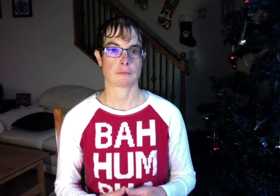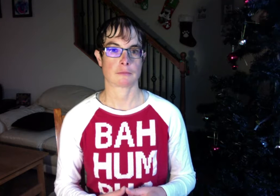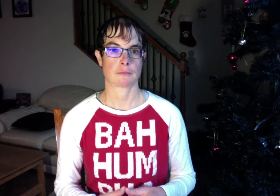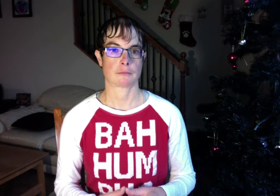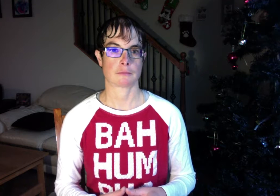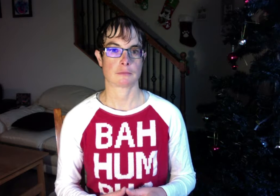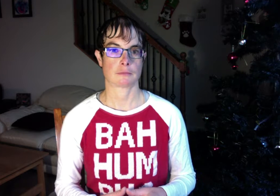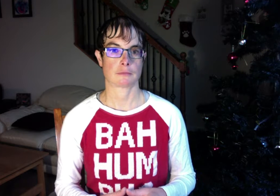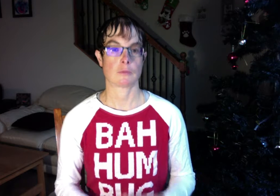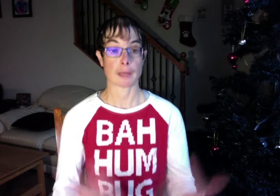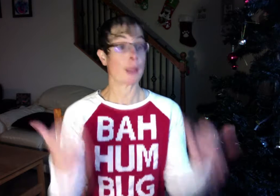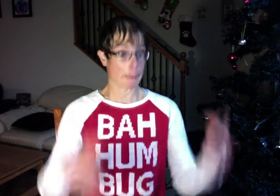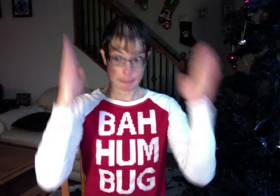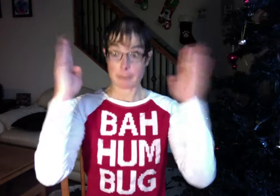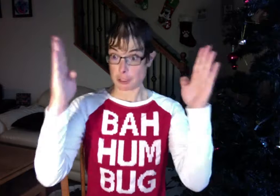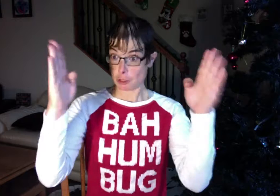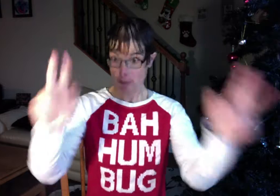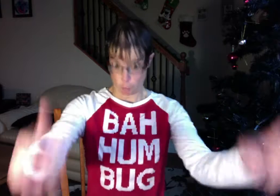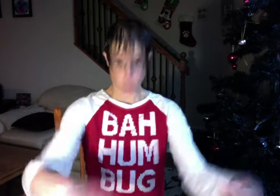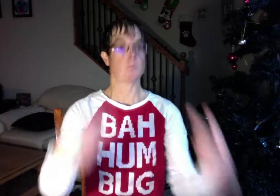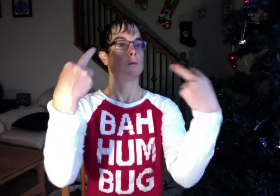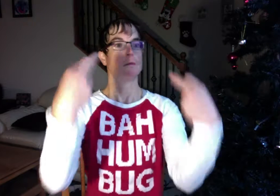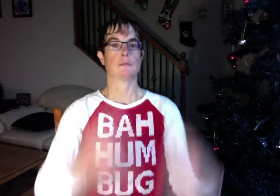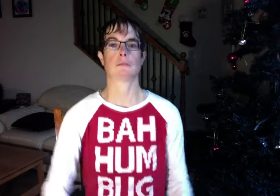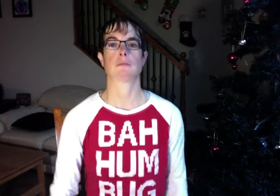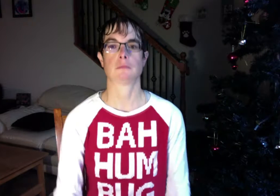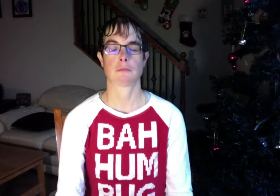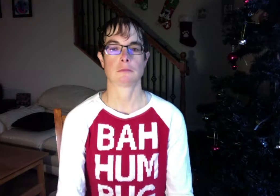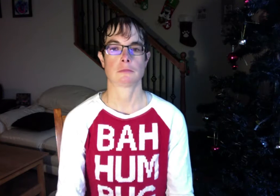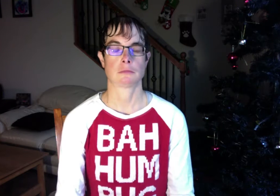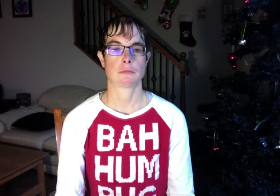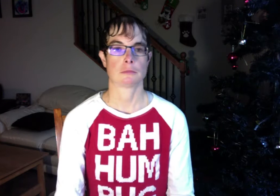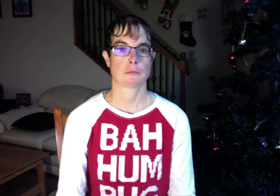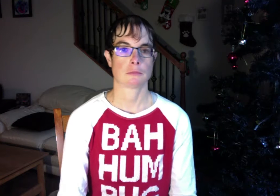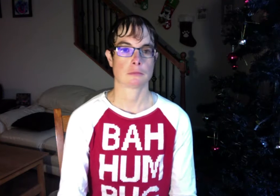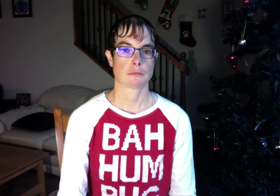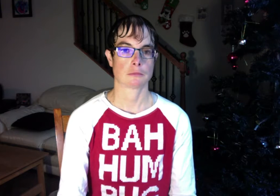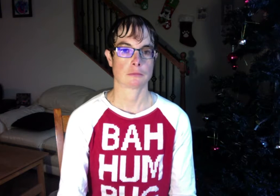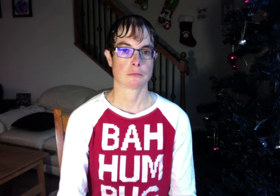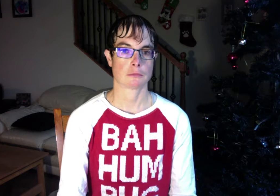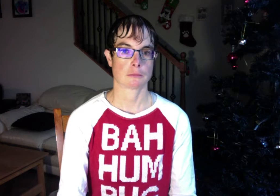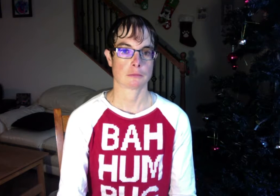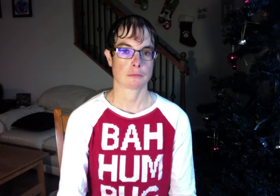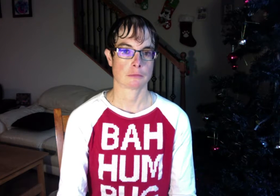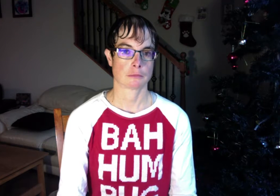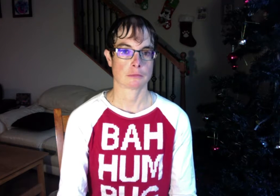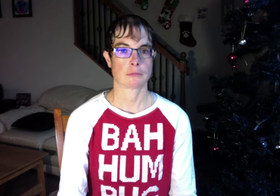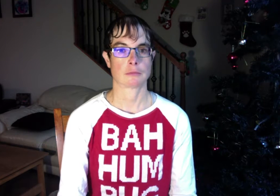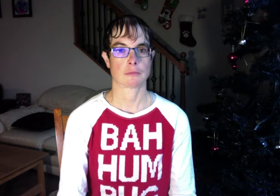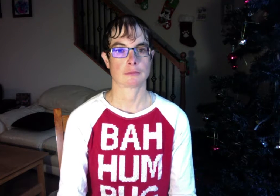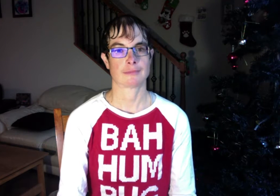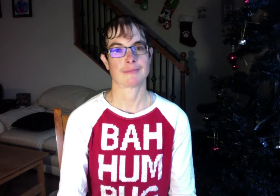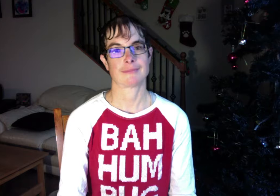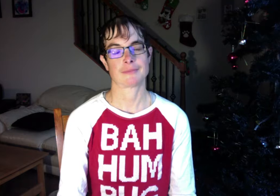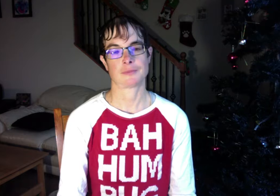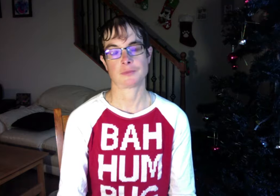And eyes. We want Julius